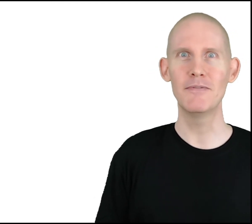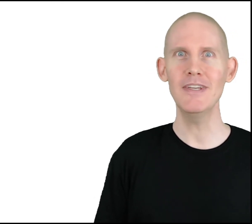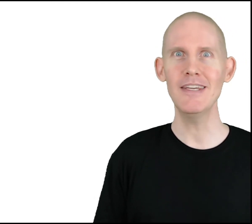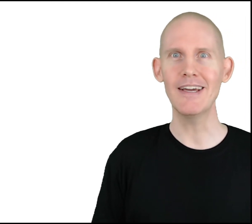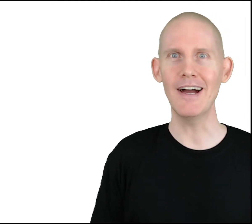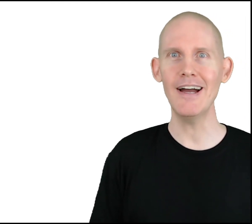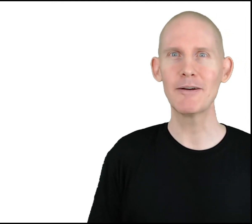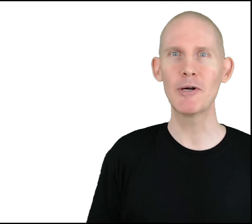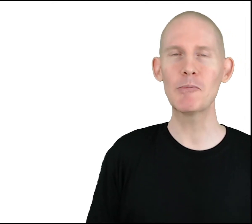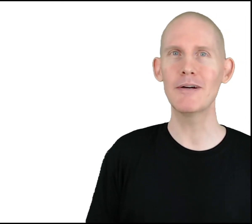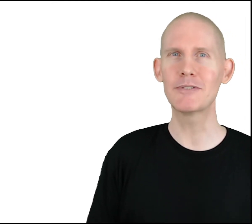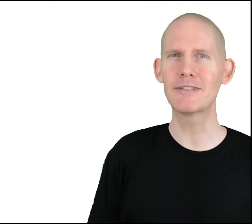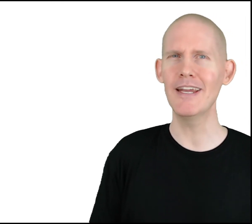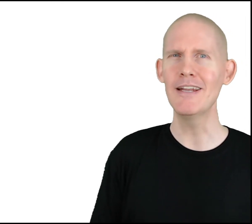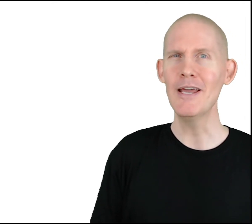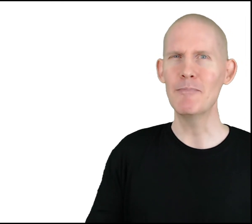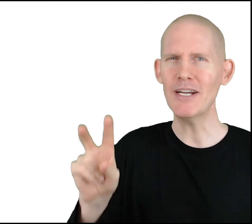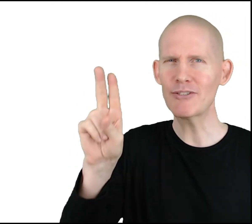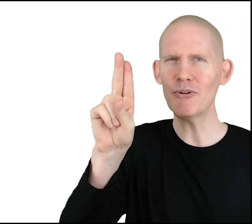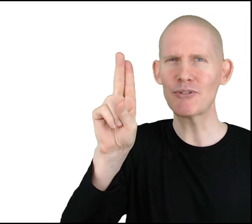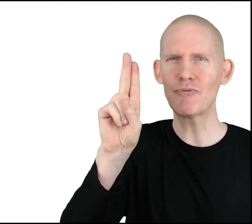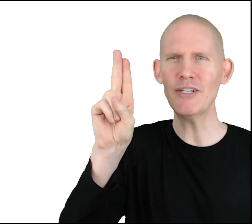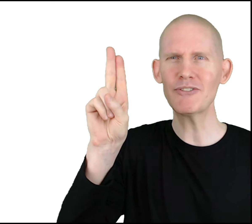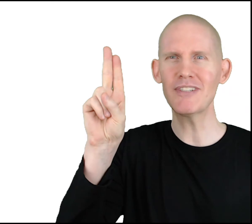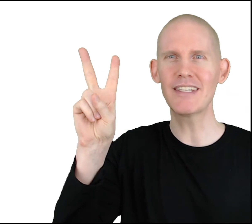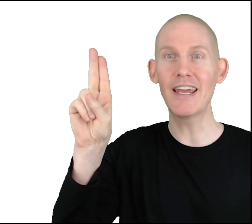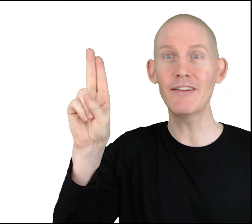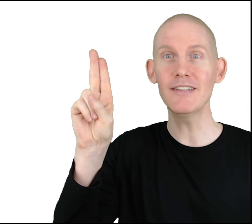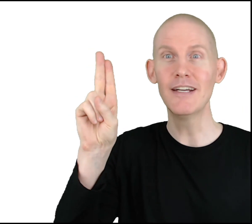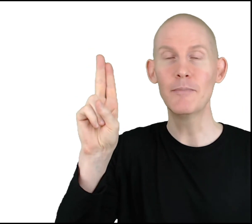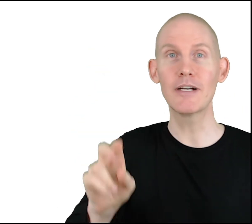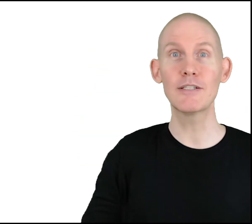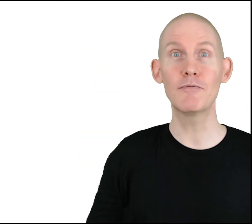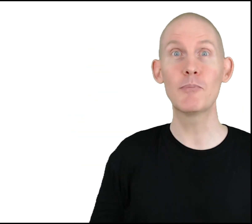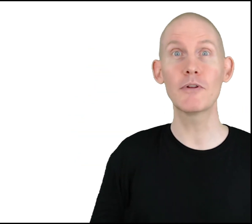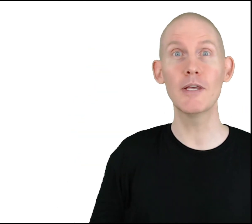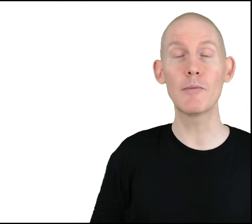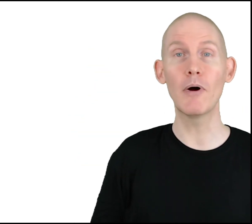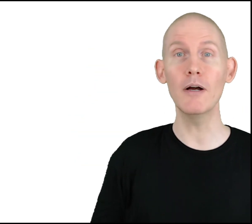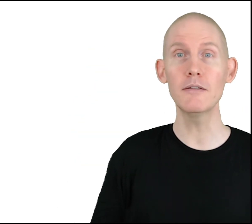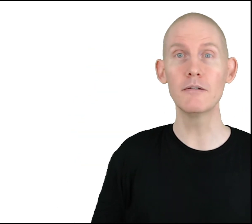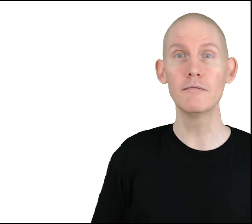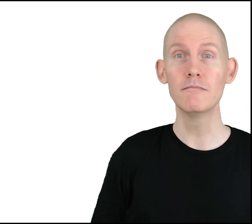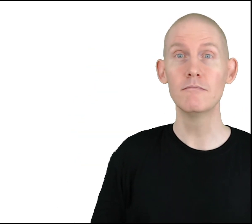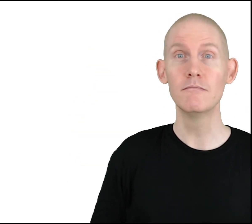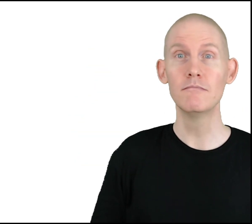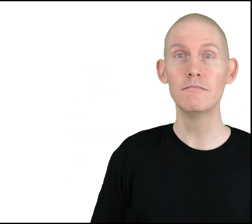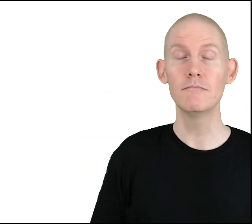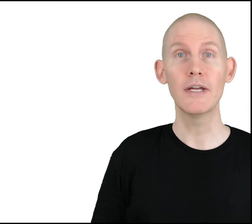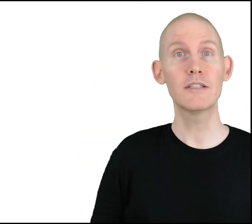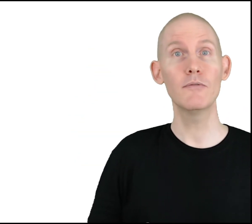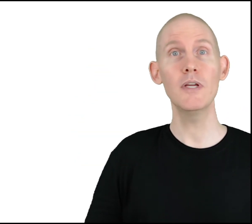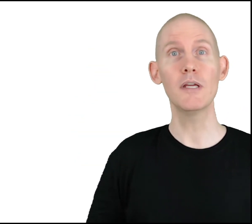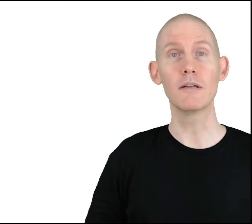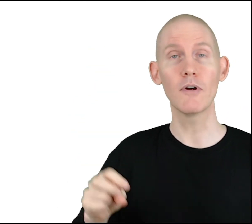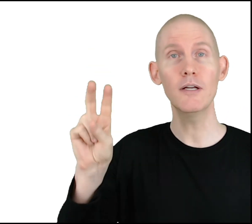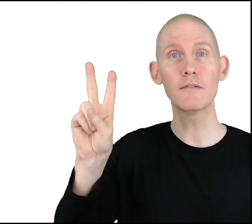V. Aha. Remember I was saying, make sure those fingers are together, because if you put them apart, it's a V, right?